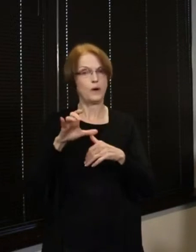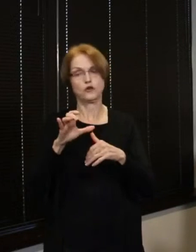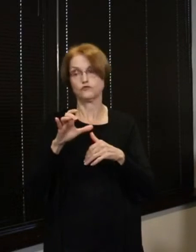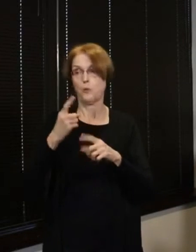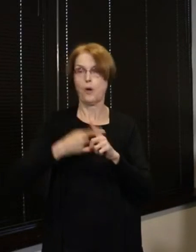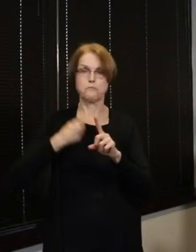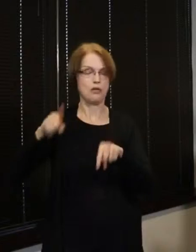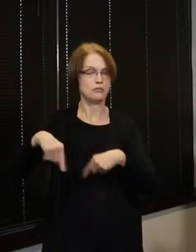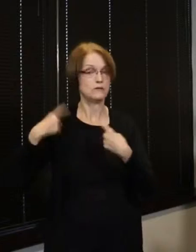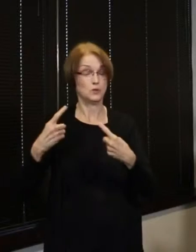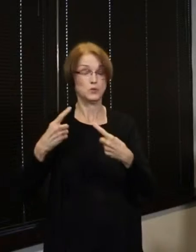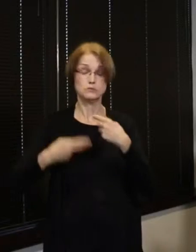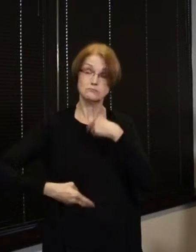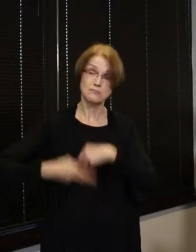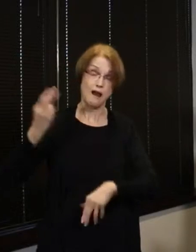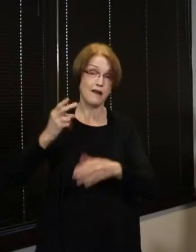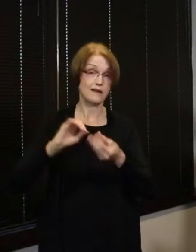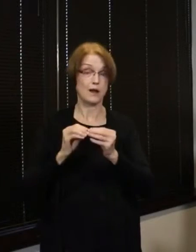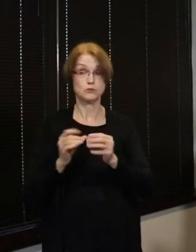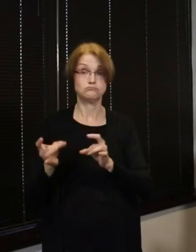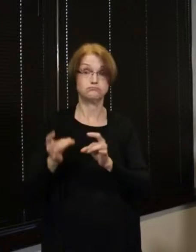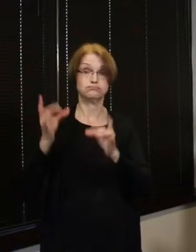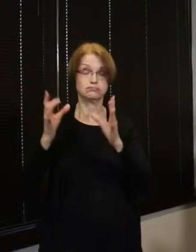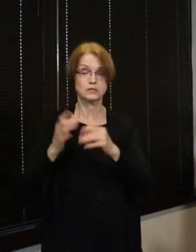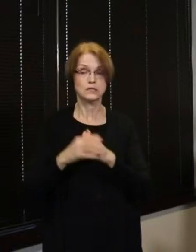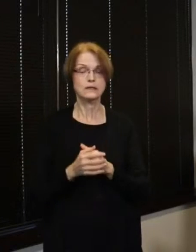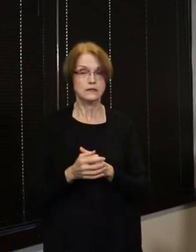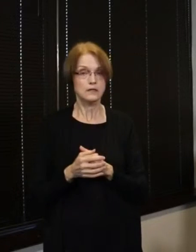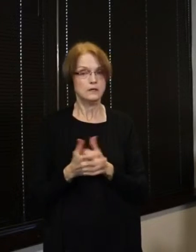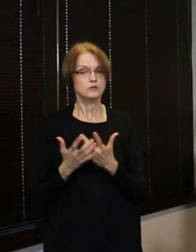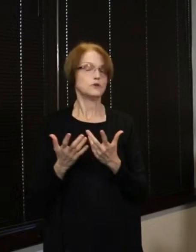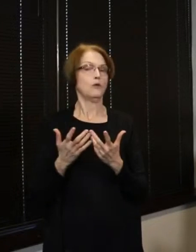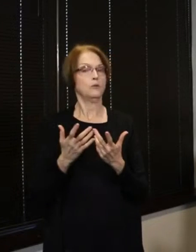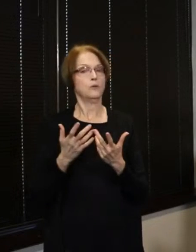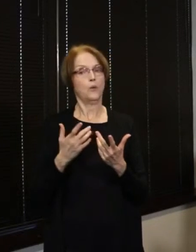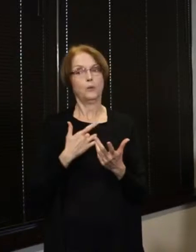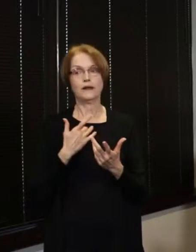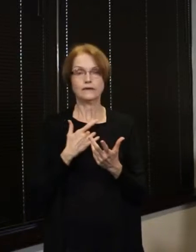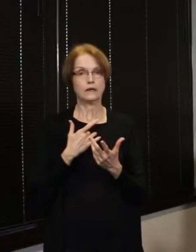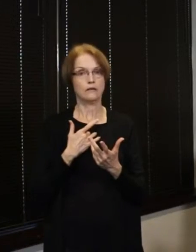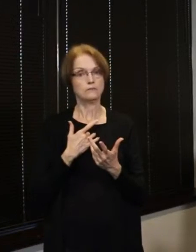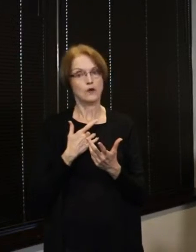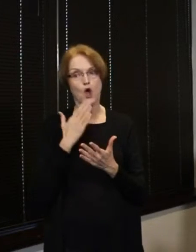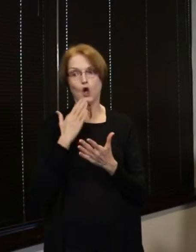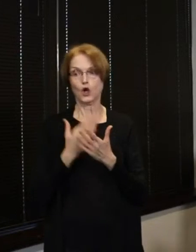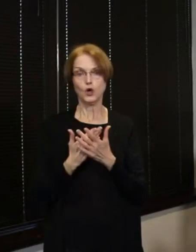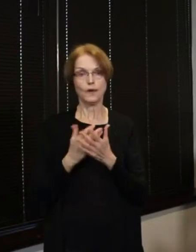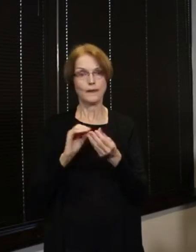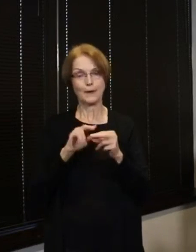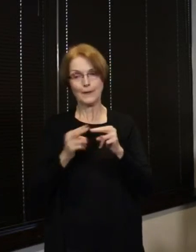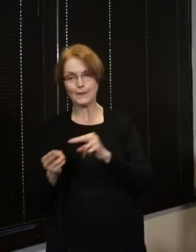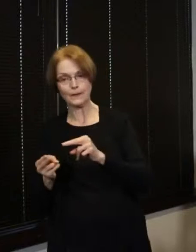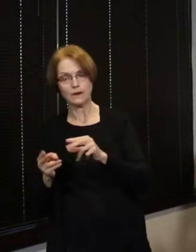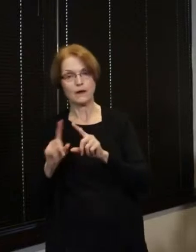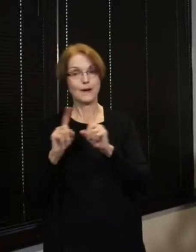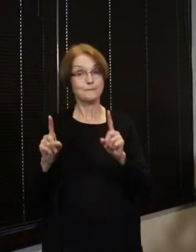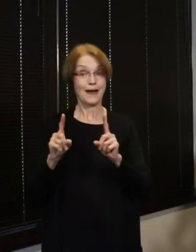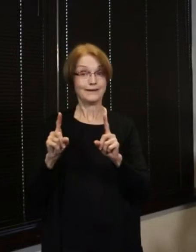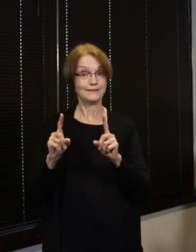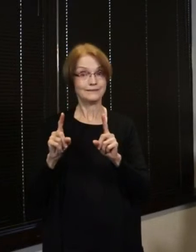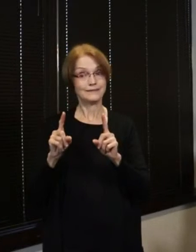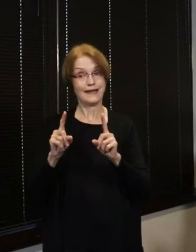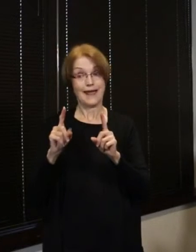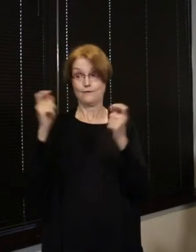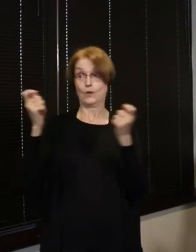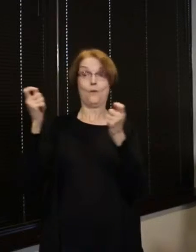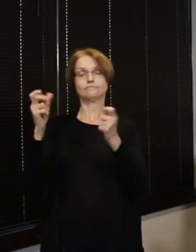and that's still a really high number. So although we're encouraged by those decreasing numbers, we can't declare victory until